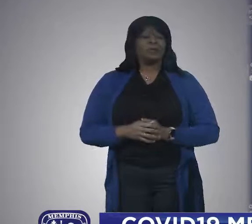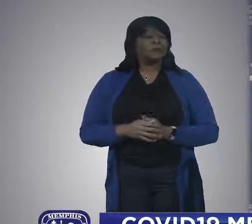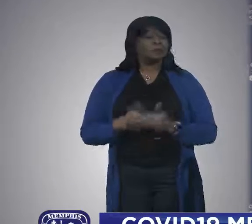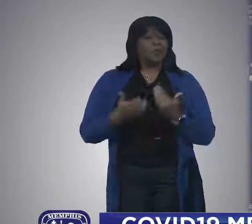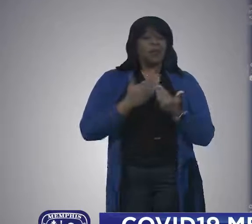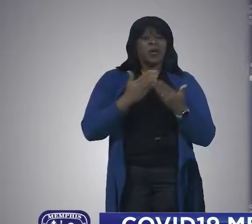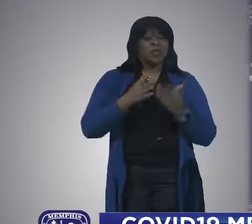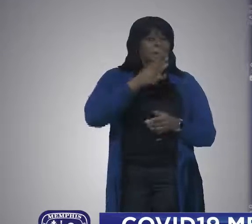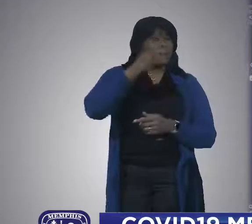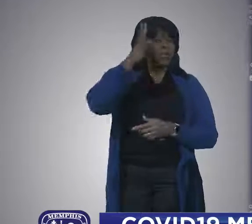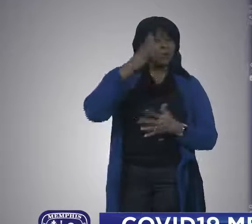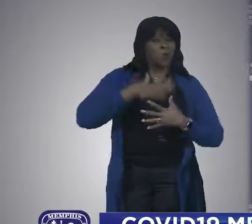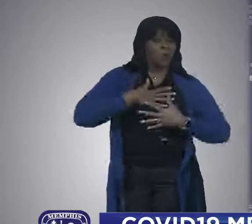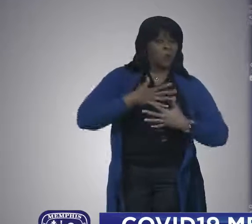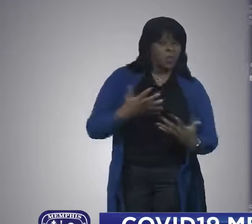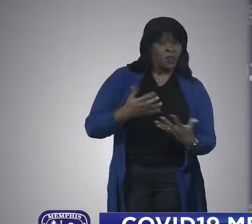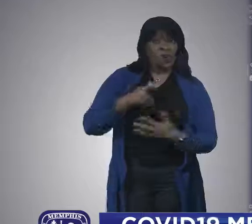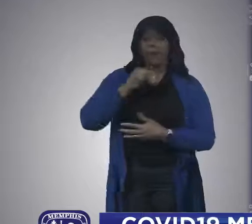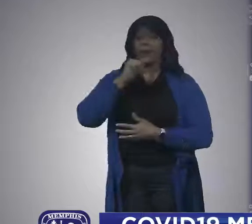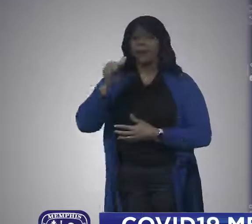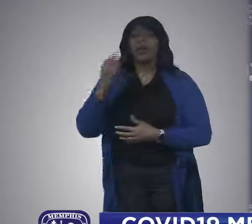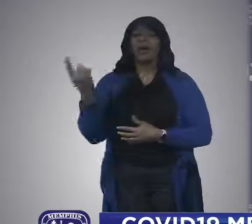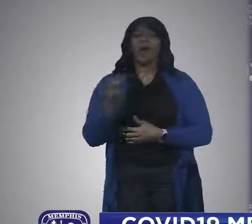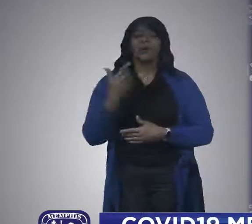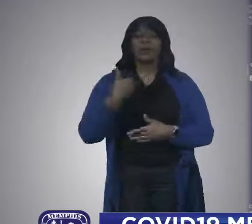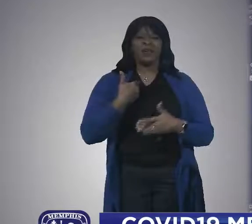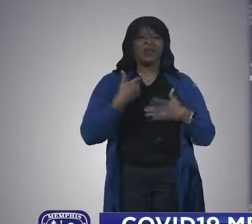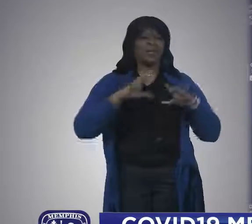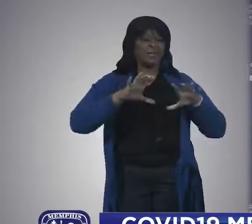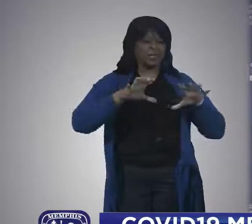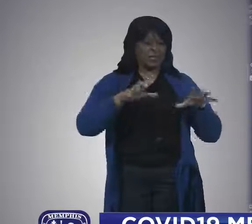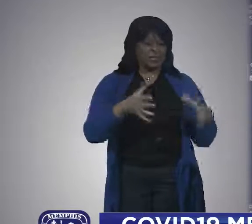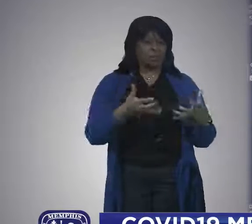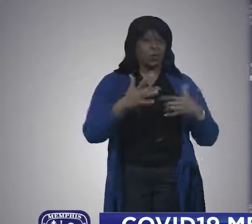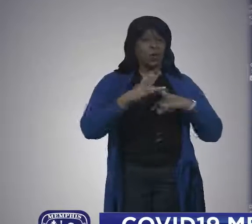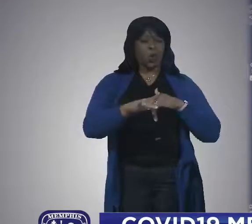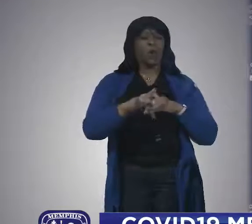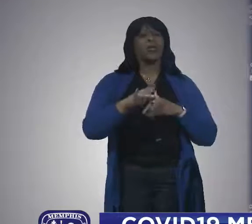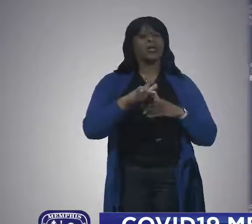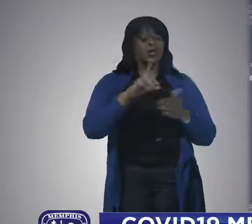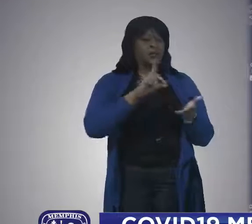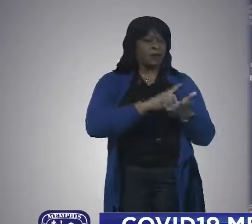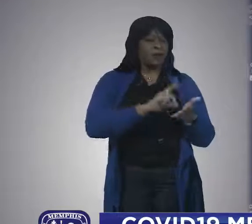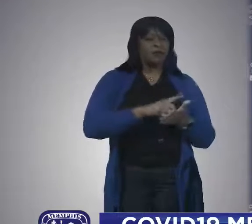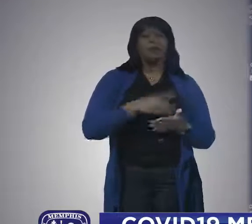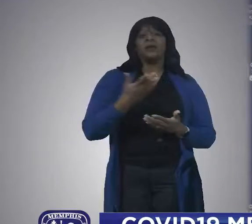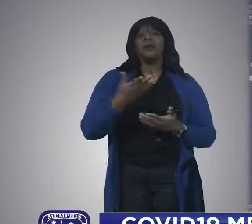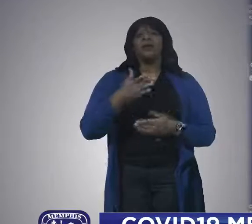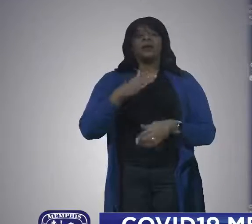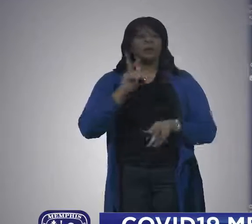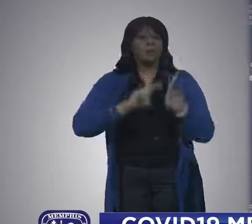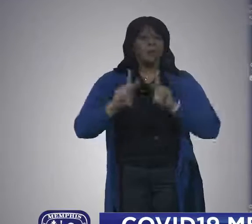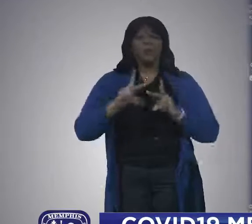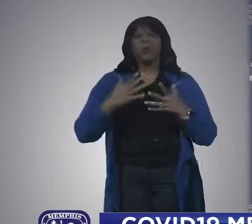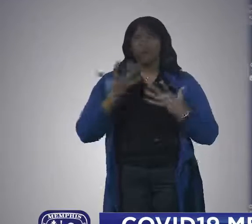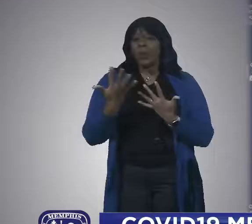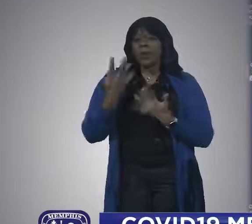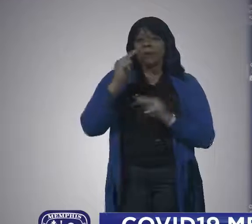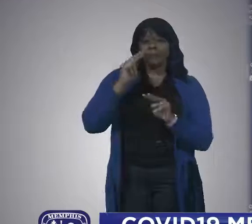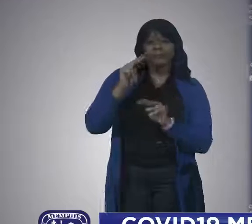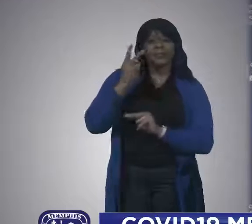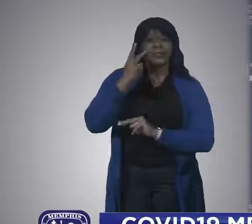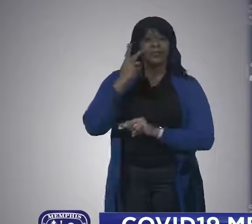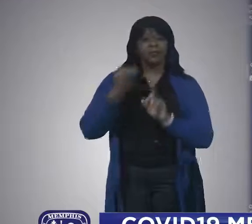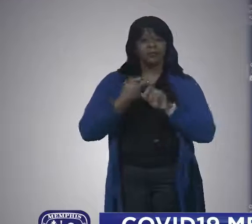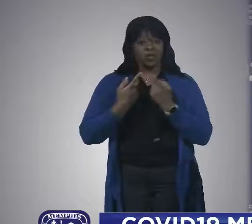whether or if parents are more willing, there will always be a segment that are early adopters. There will always be people who are waiting to see, and then once their